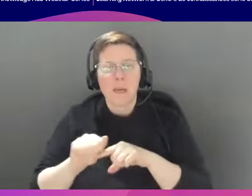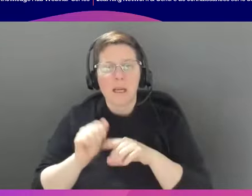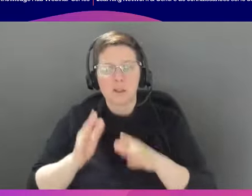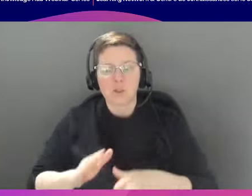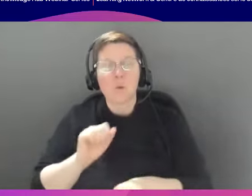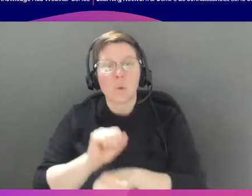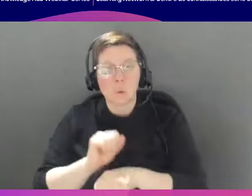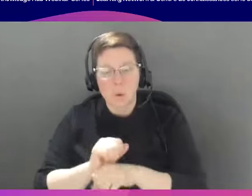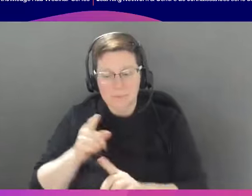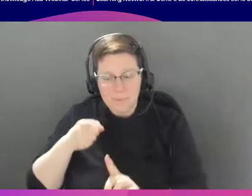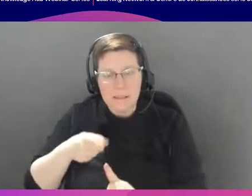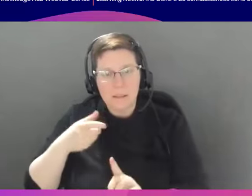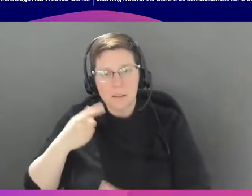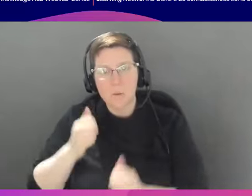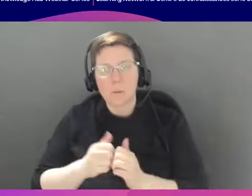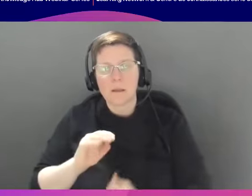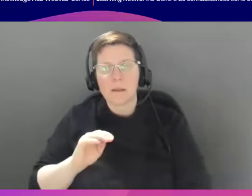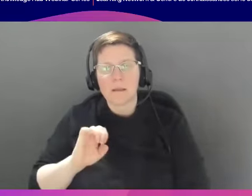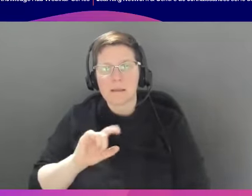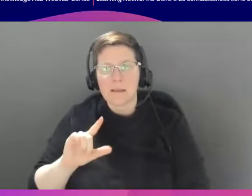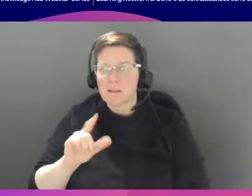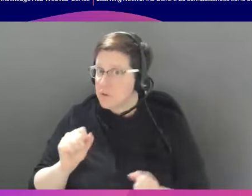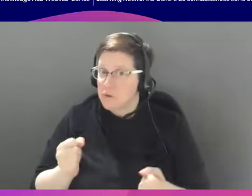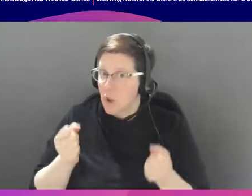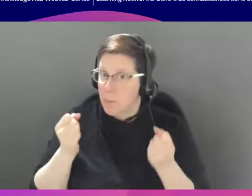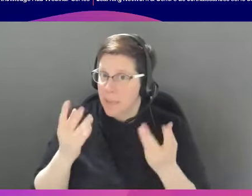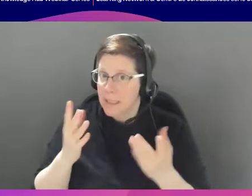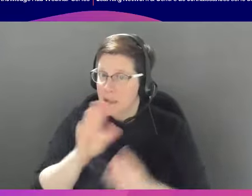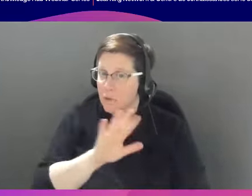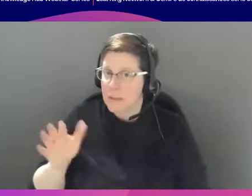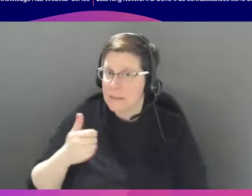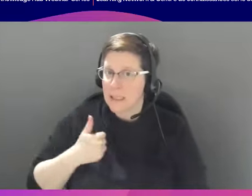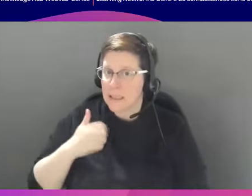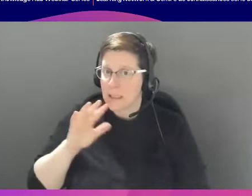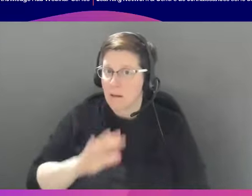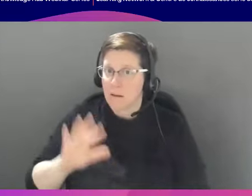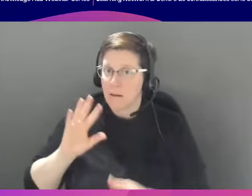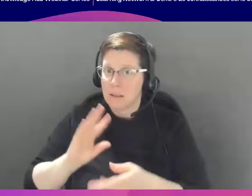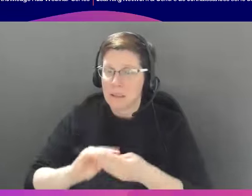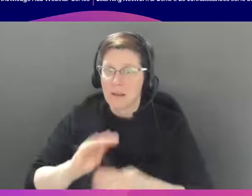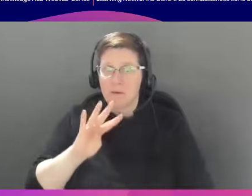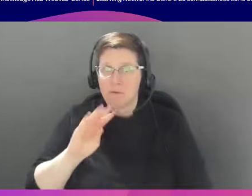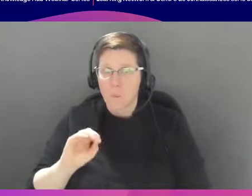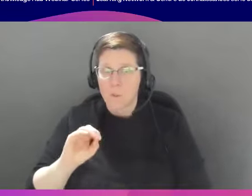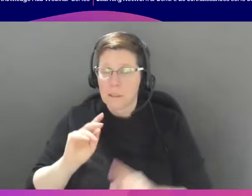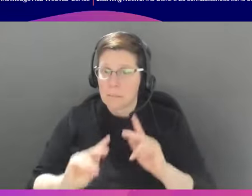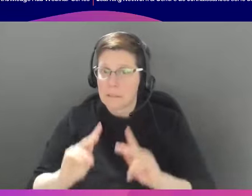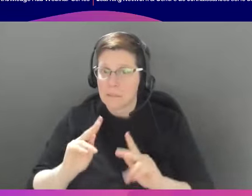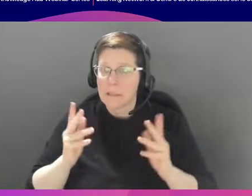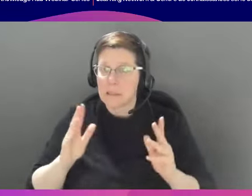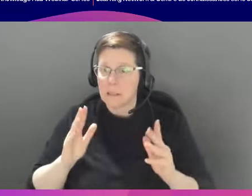There's not many across Canada. There's about 40 practitioners who do this work, but it's there and it's